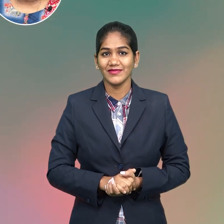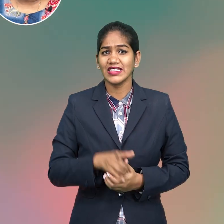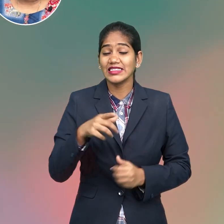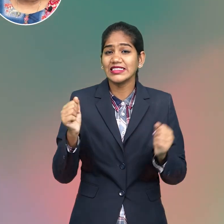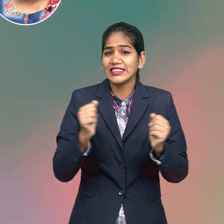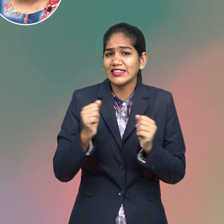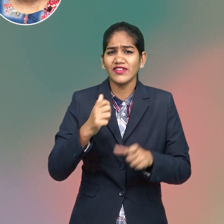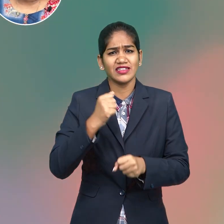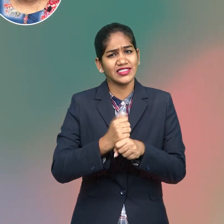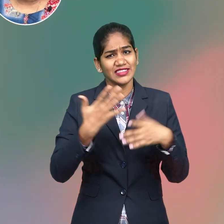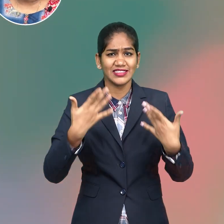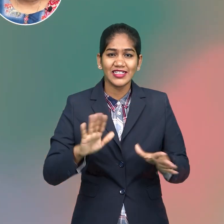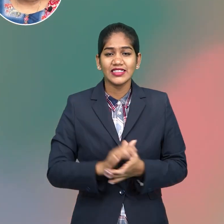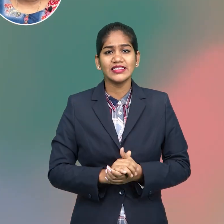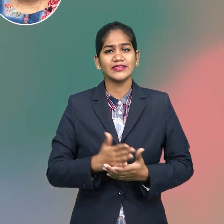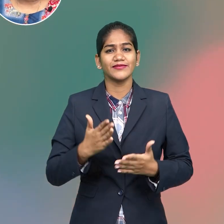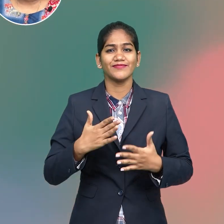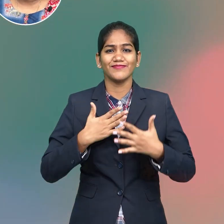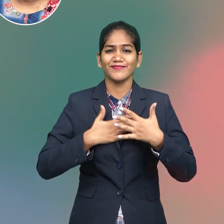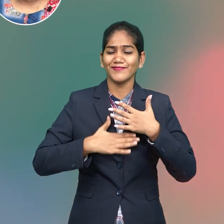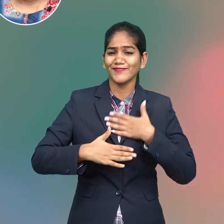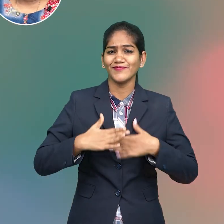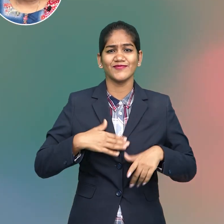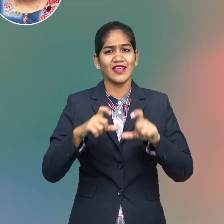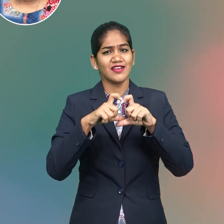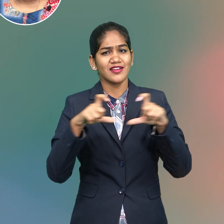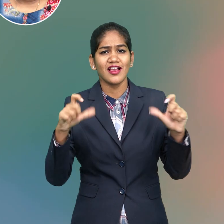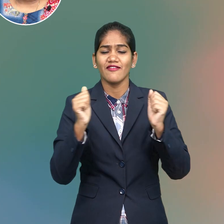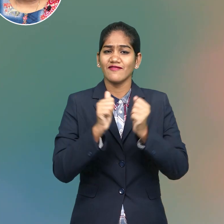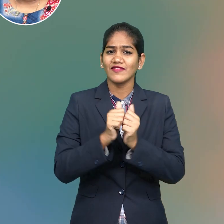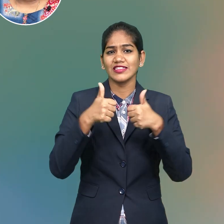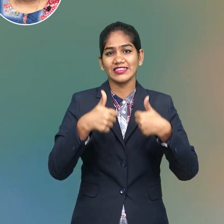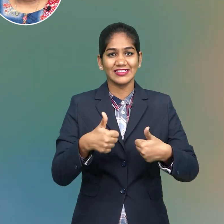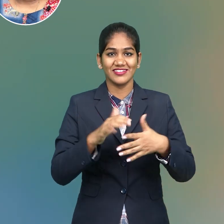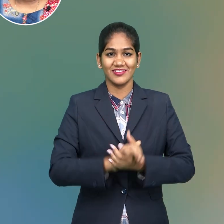the weather is generally pleasant with clear,